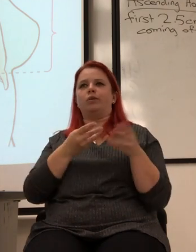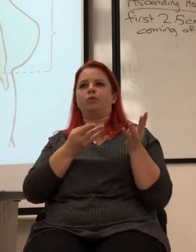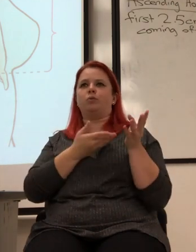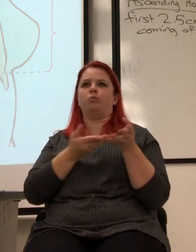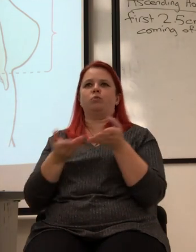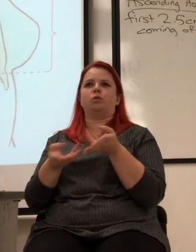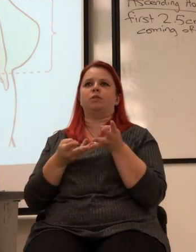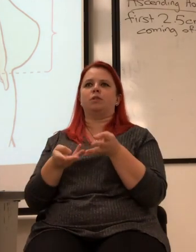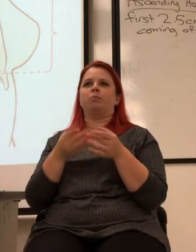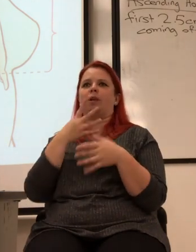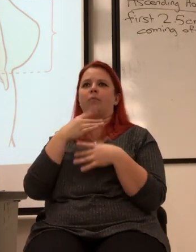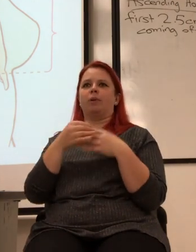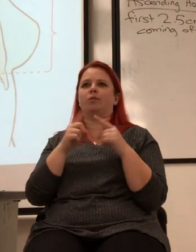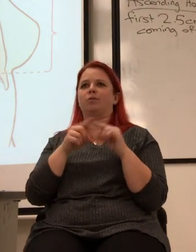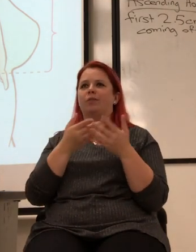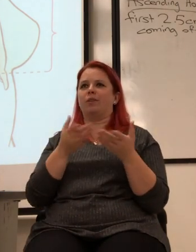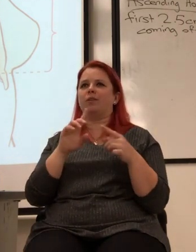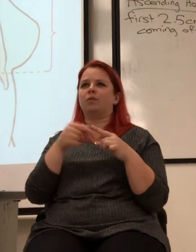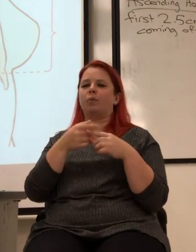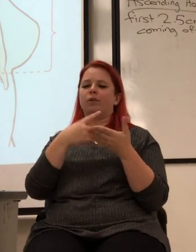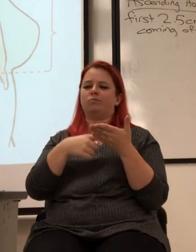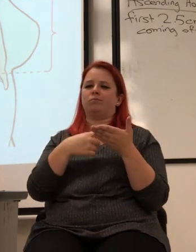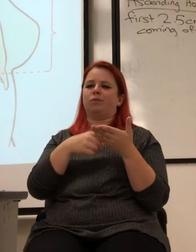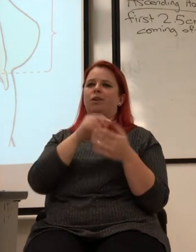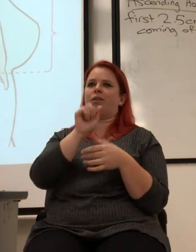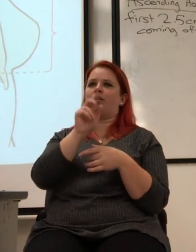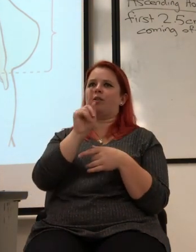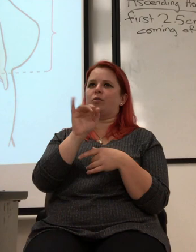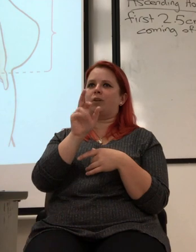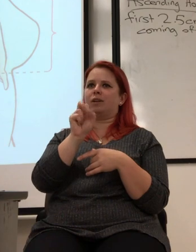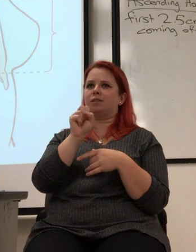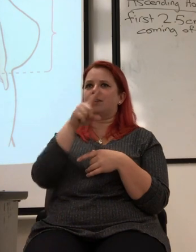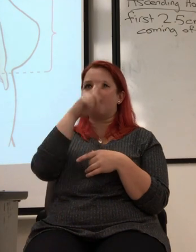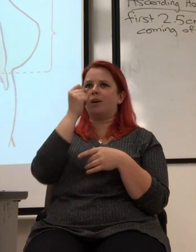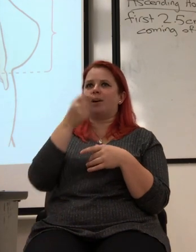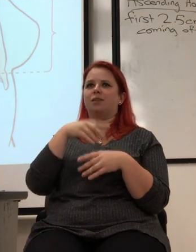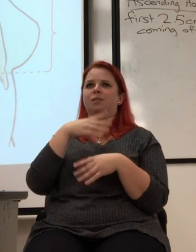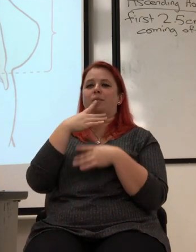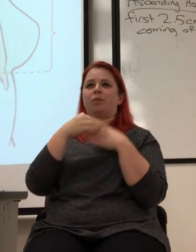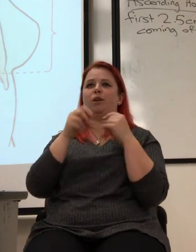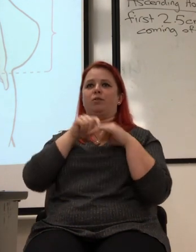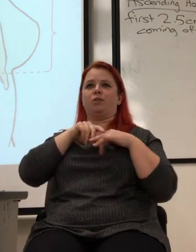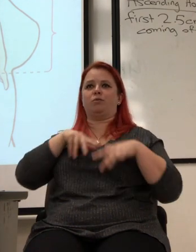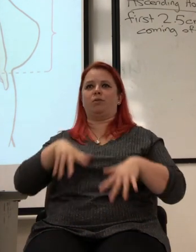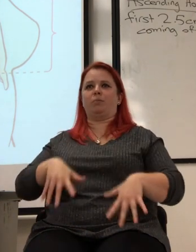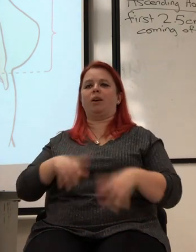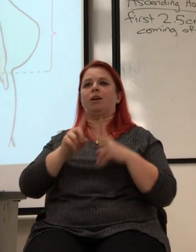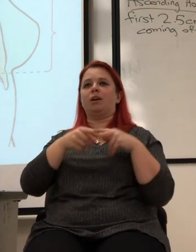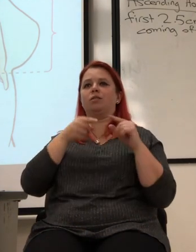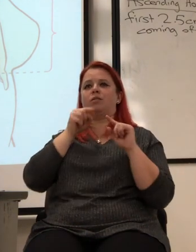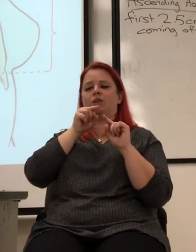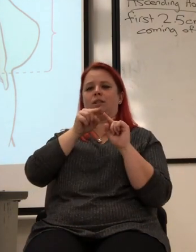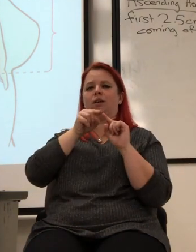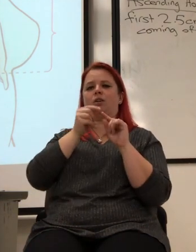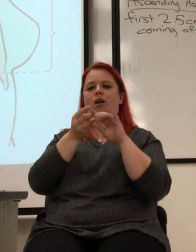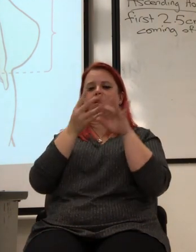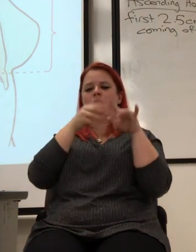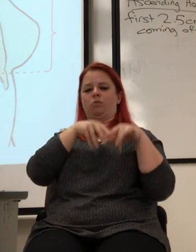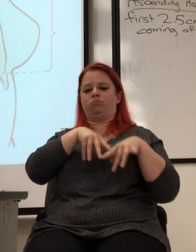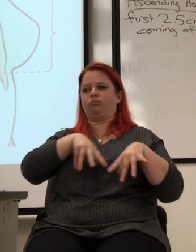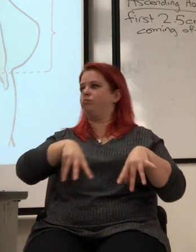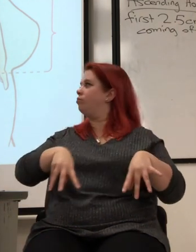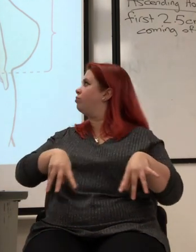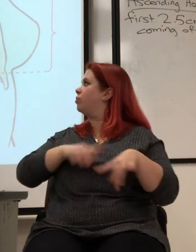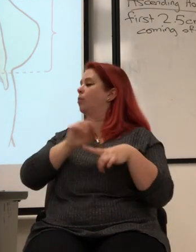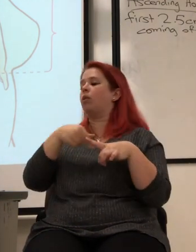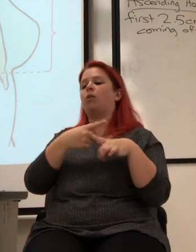arteries, because you're distributing blood, it starts here and distributes out, and it gives off all these branches, like